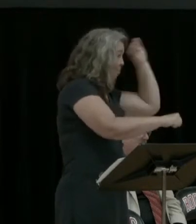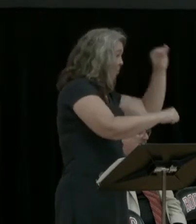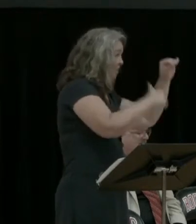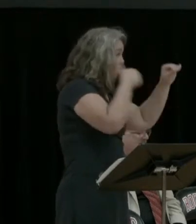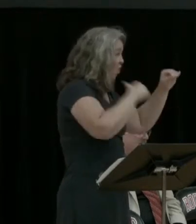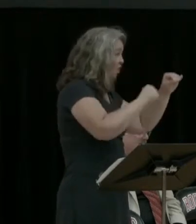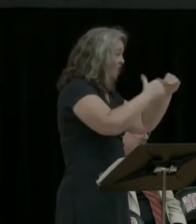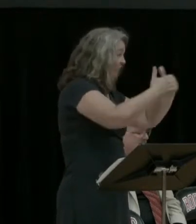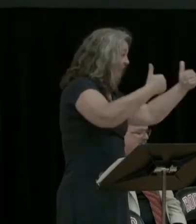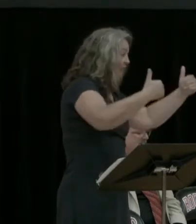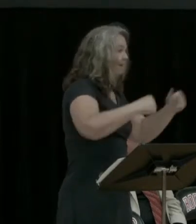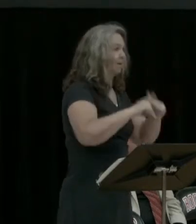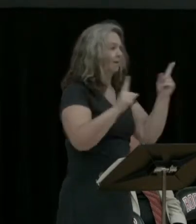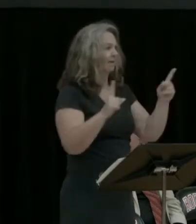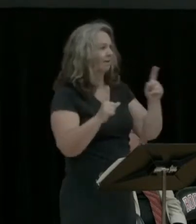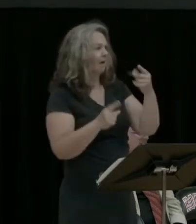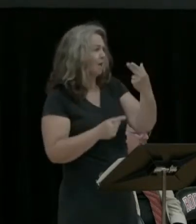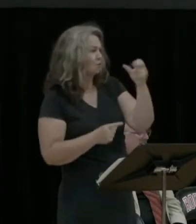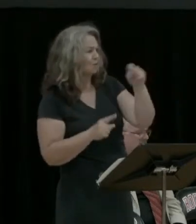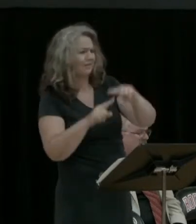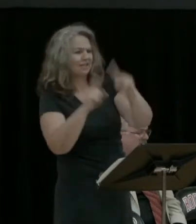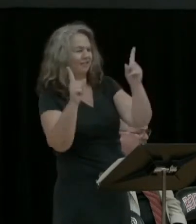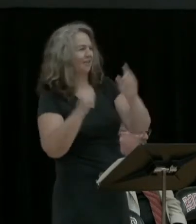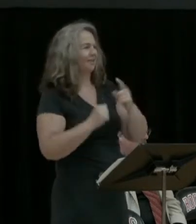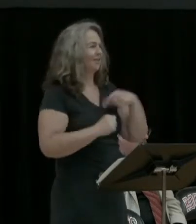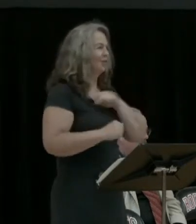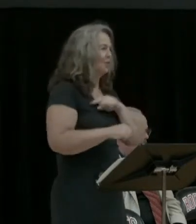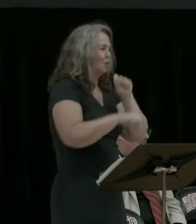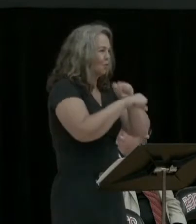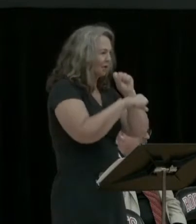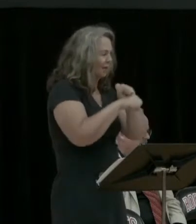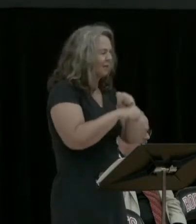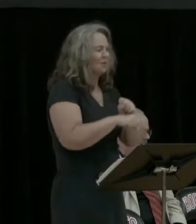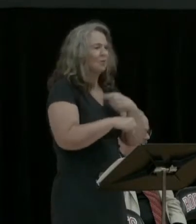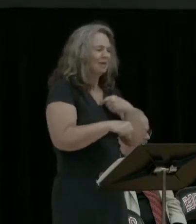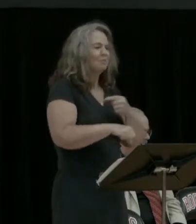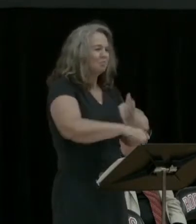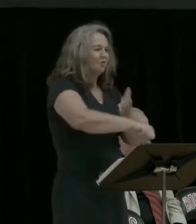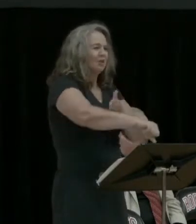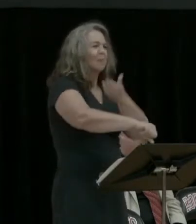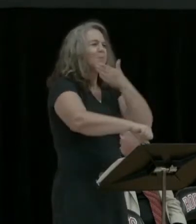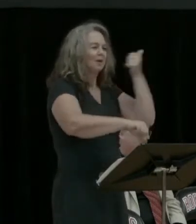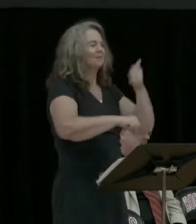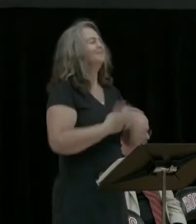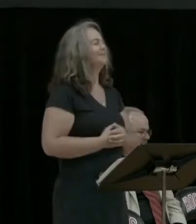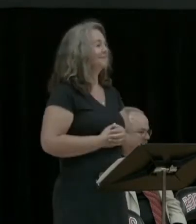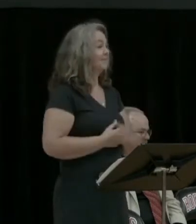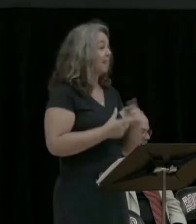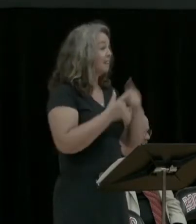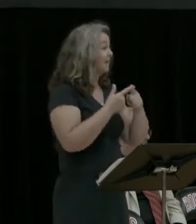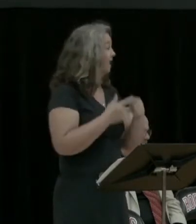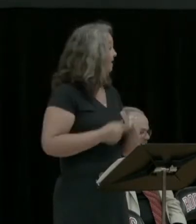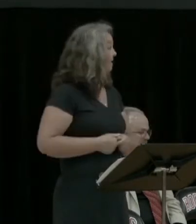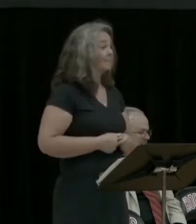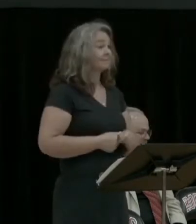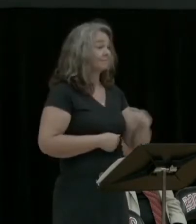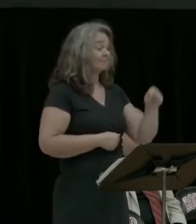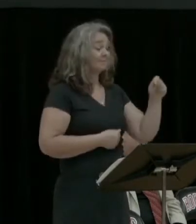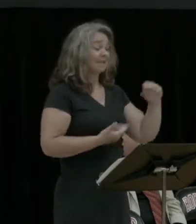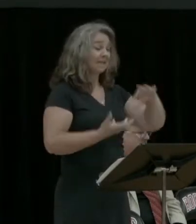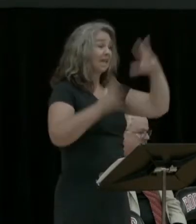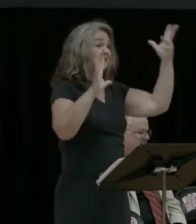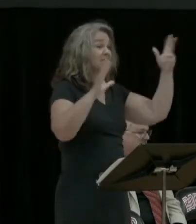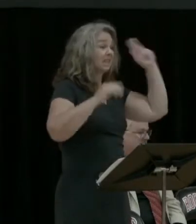thing. But we worked on it and it got better and we got through it. Then there was J.M. Gibbs, the chaos,